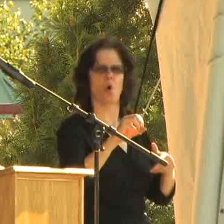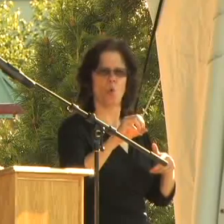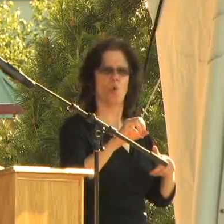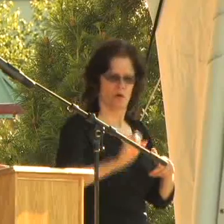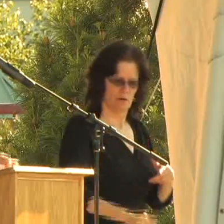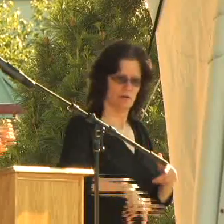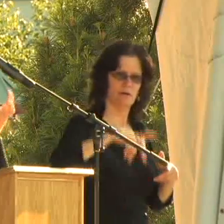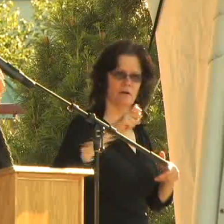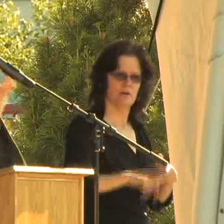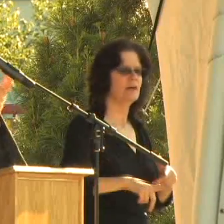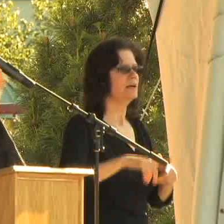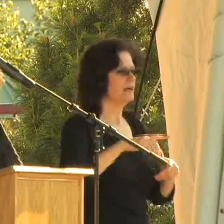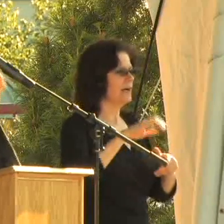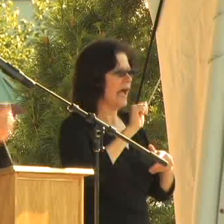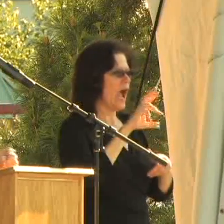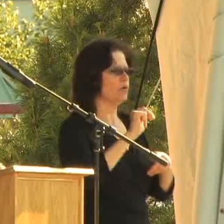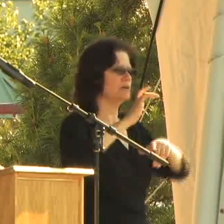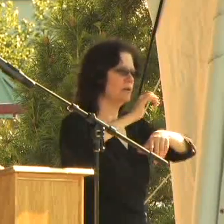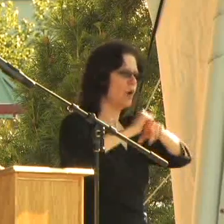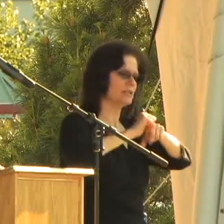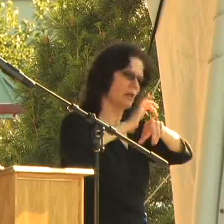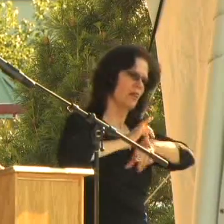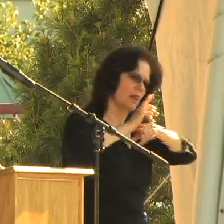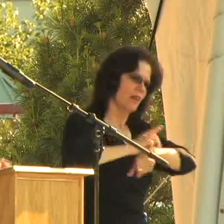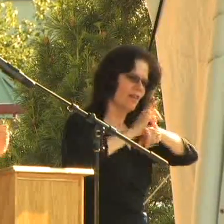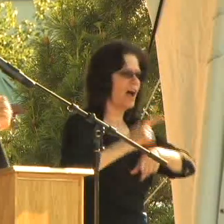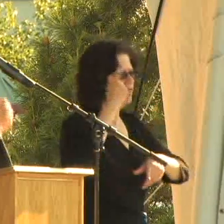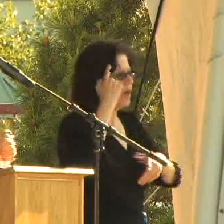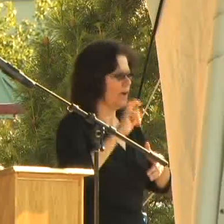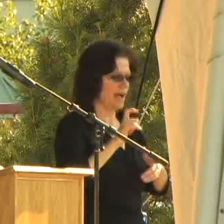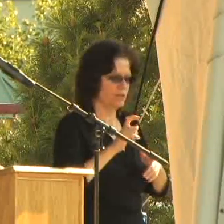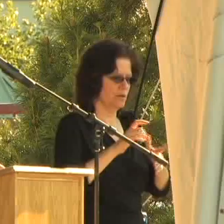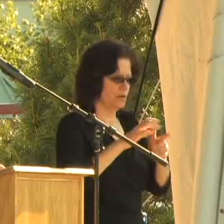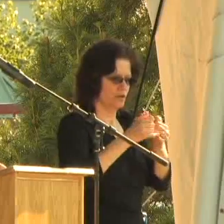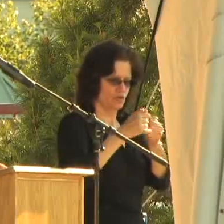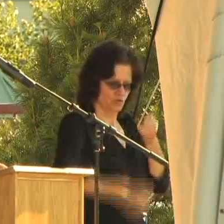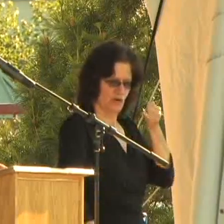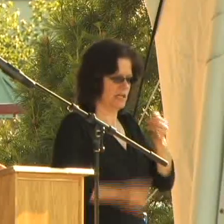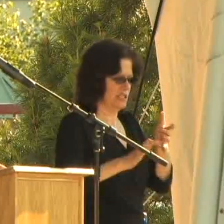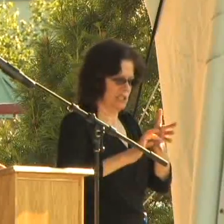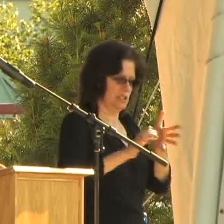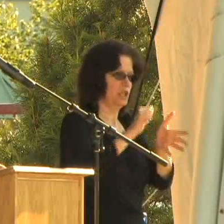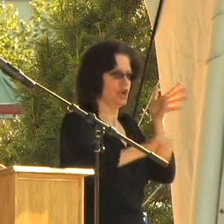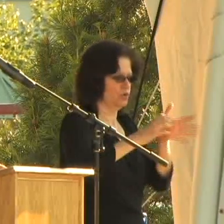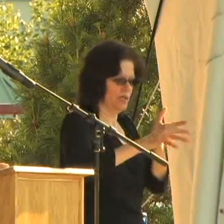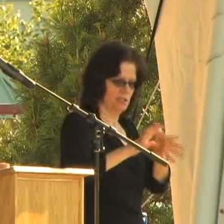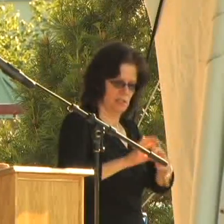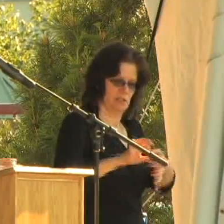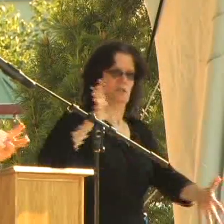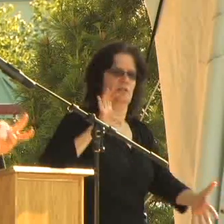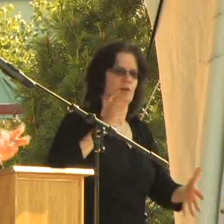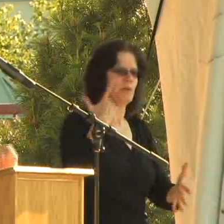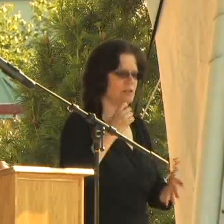Aaron practiced with his ex-brain obsessively. In fact, I thought we were going to have the string surgically removed because he was